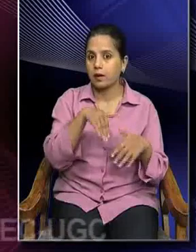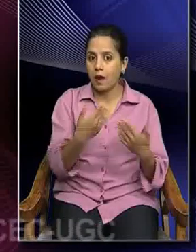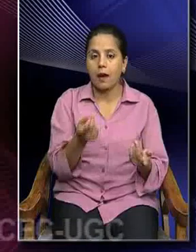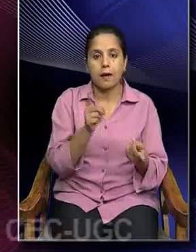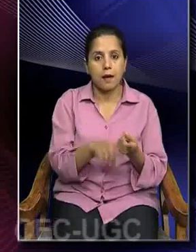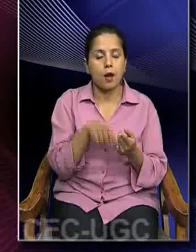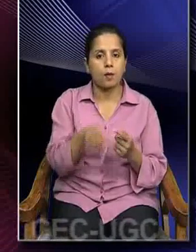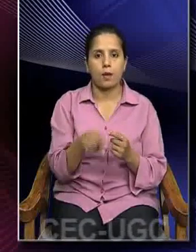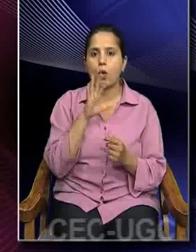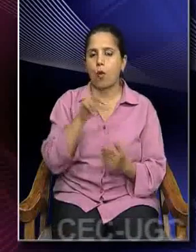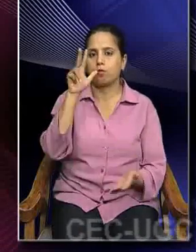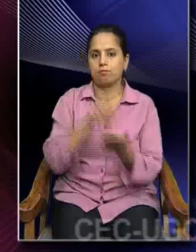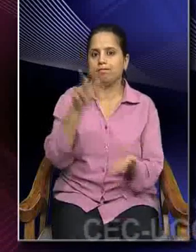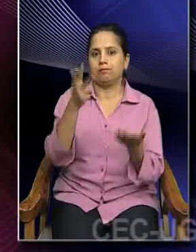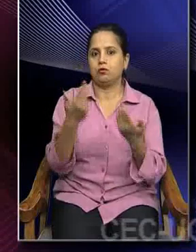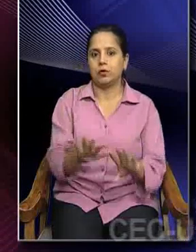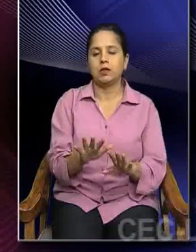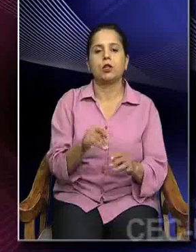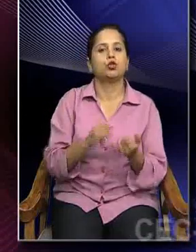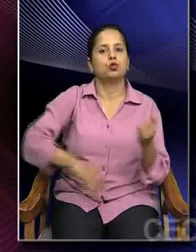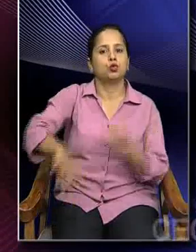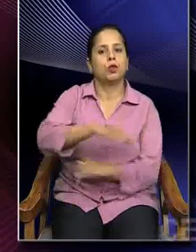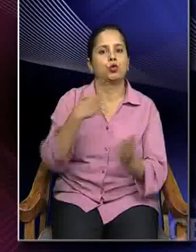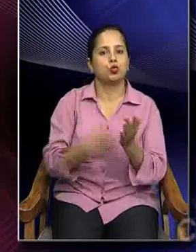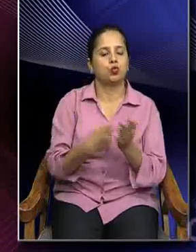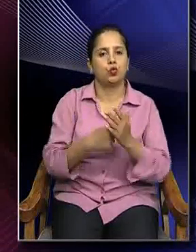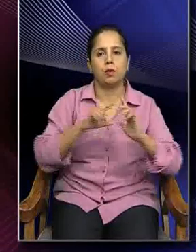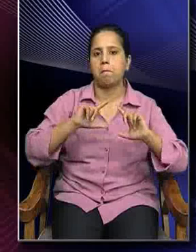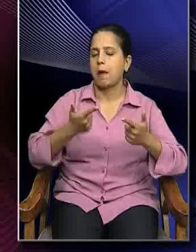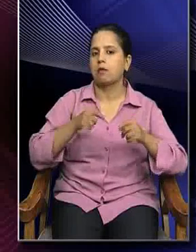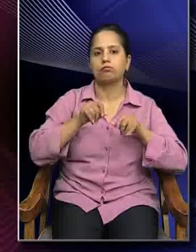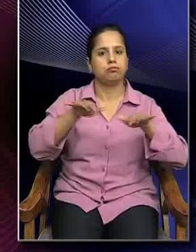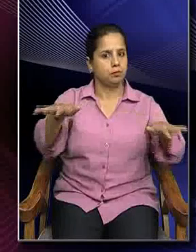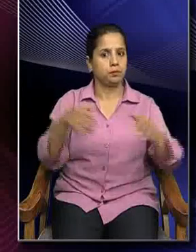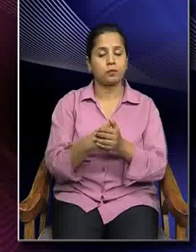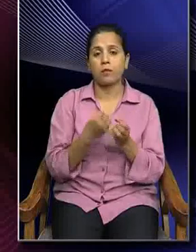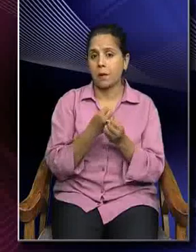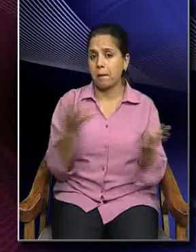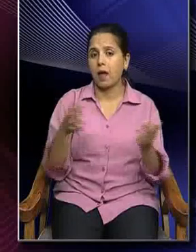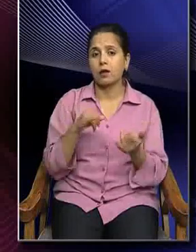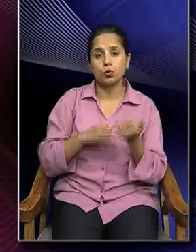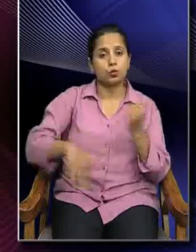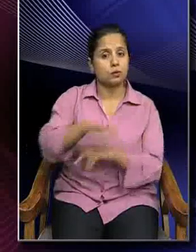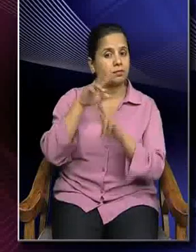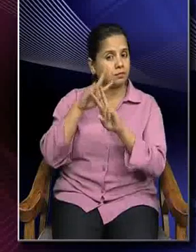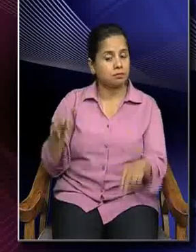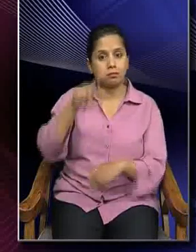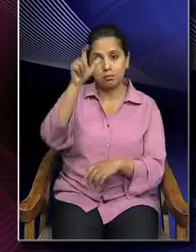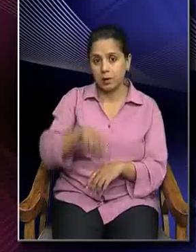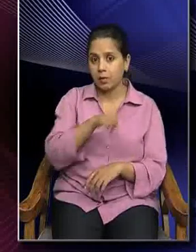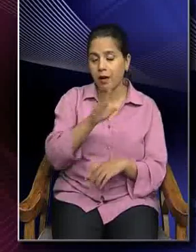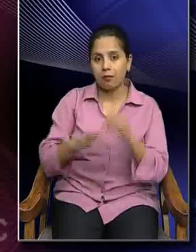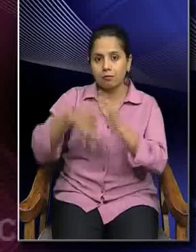a legitimate norm of the society. And a number of sociologists, since the inception